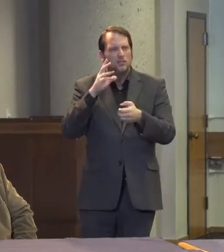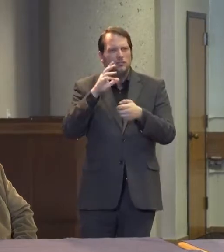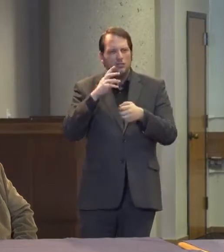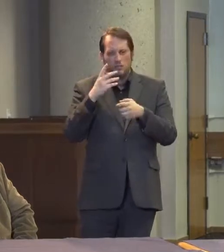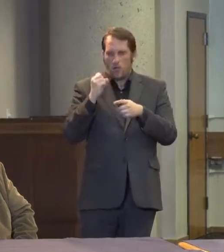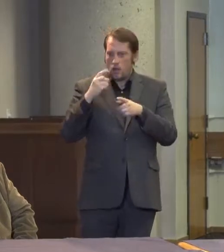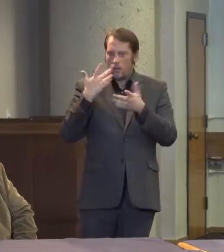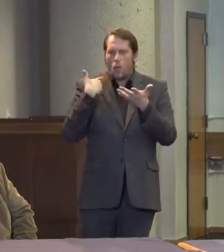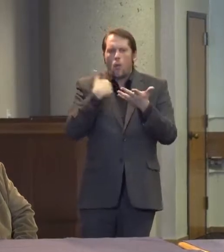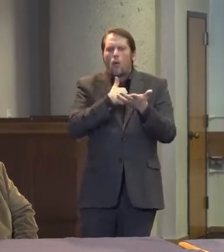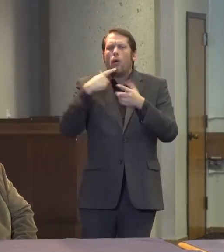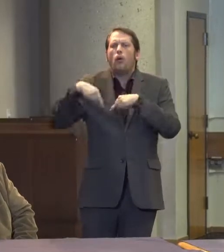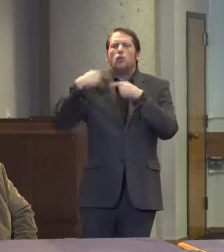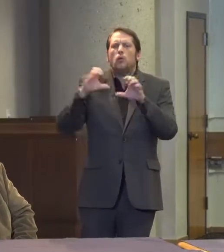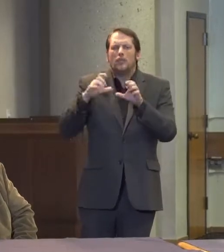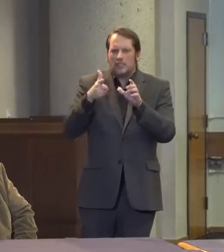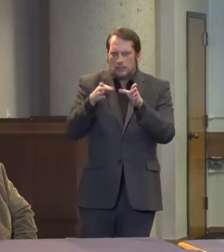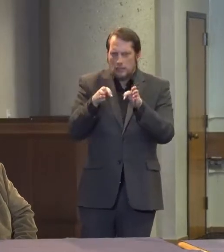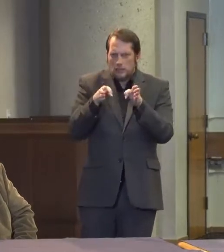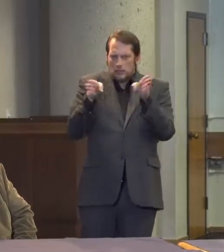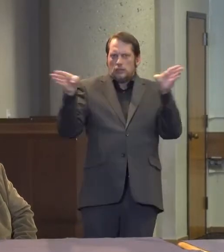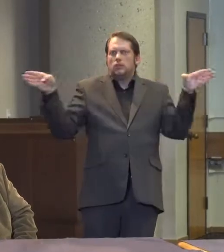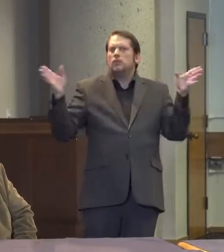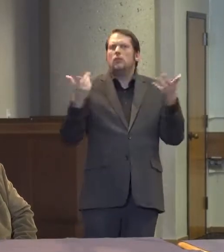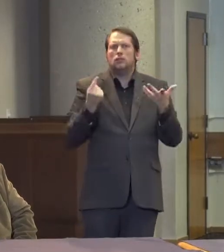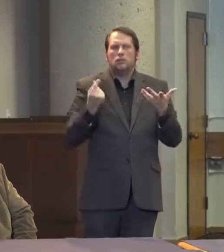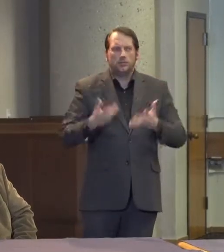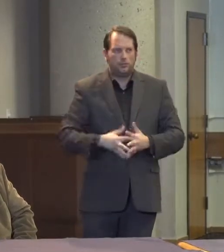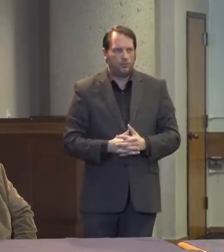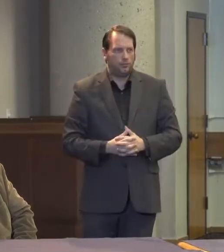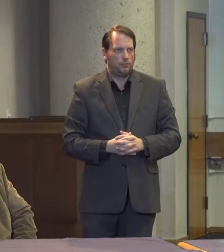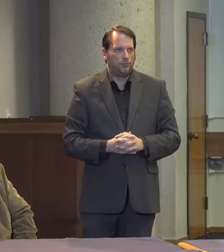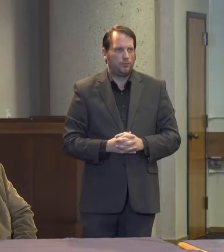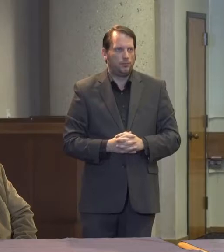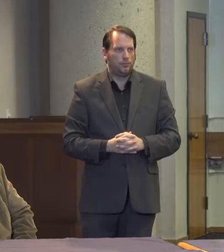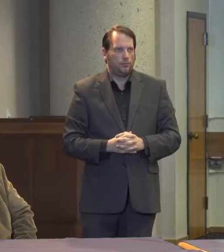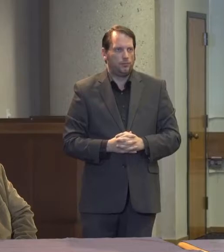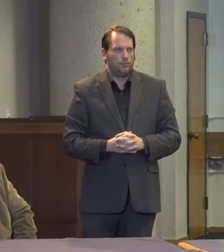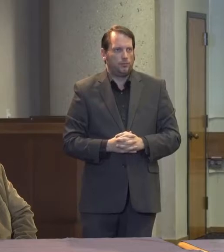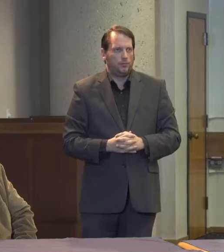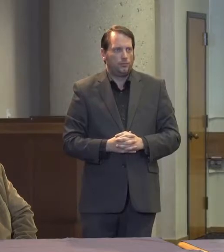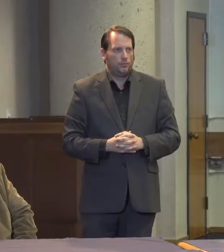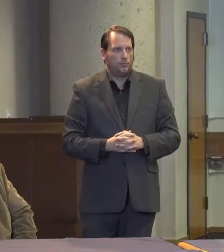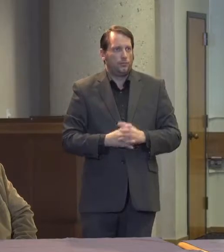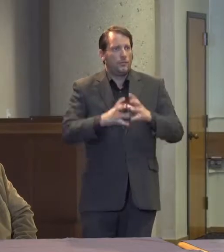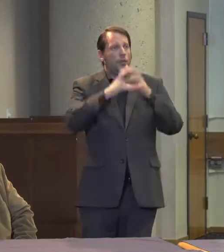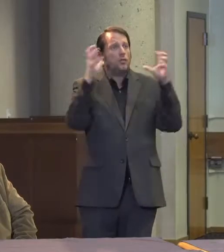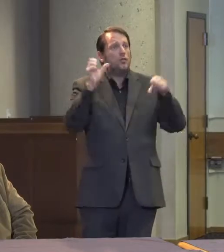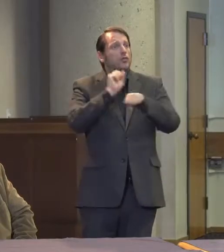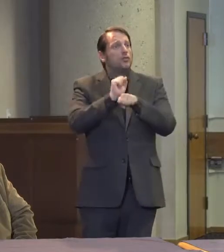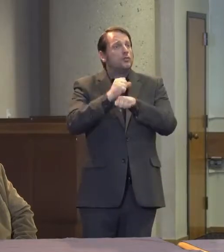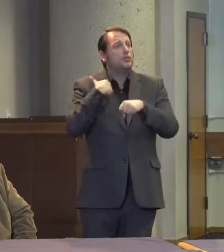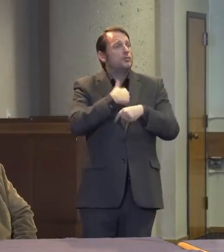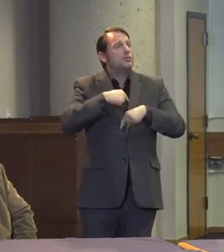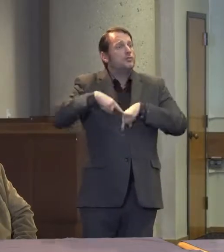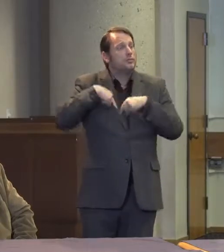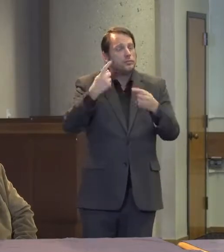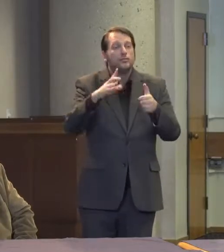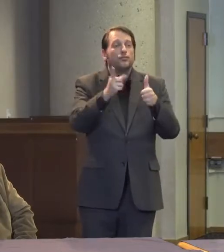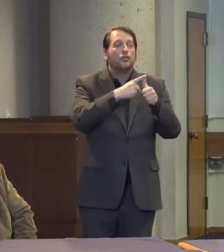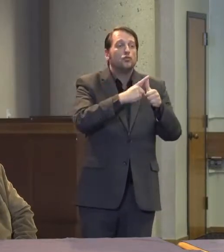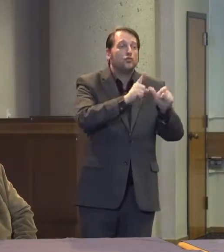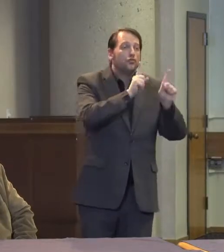lot of different kinds of work being done to both respond and, as our